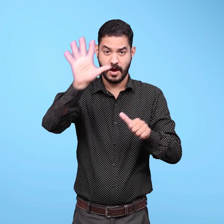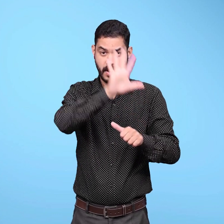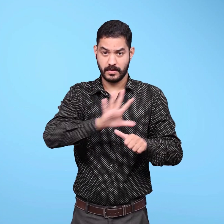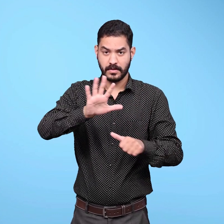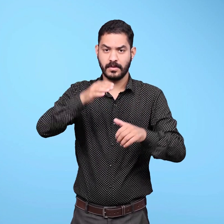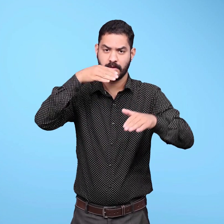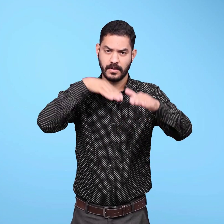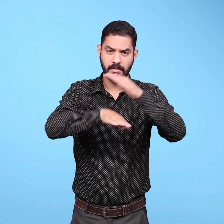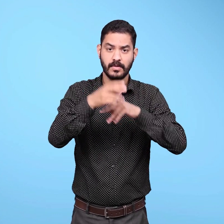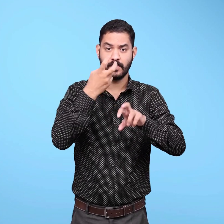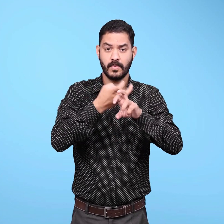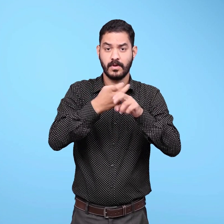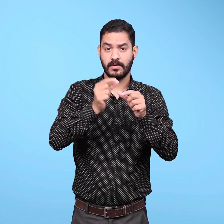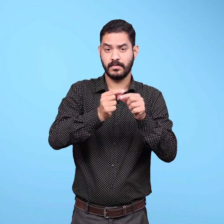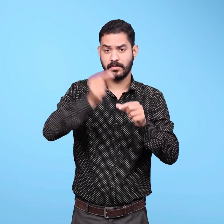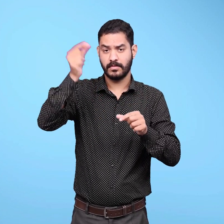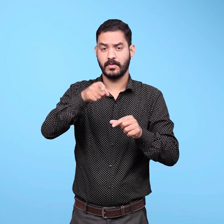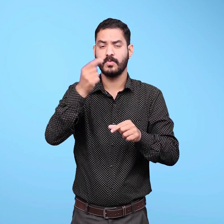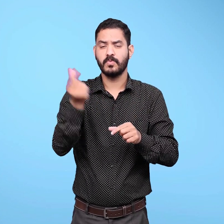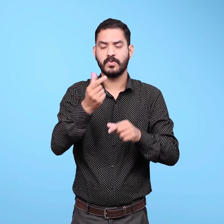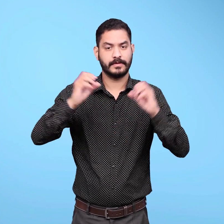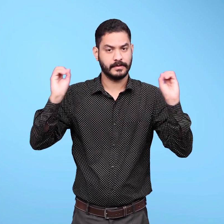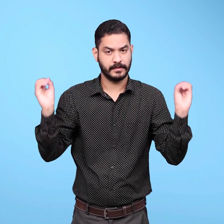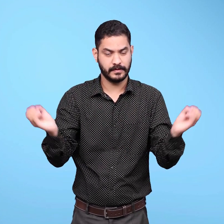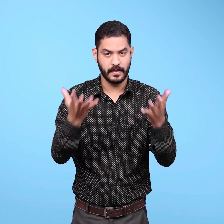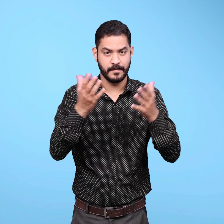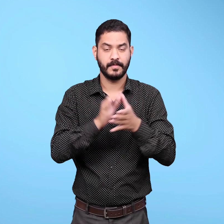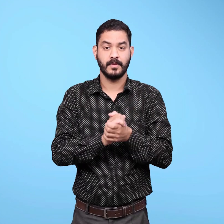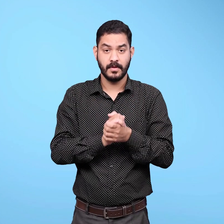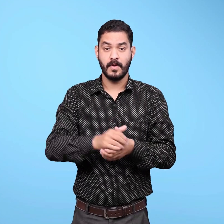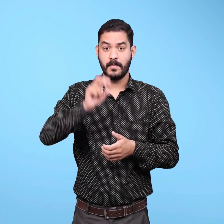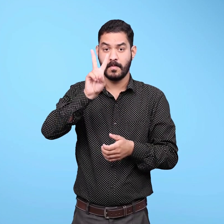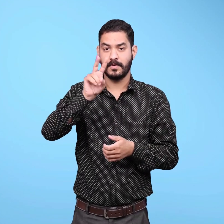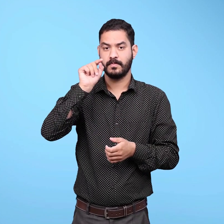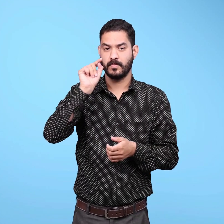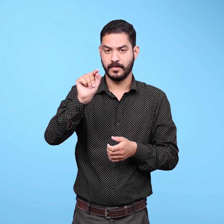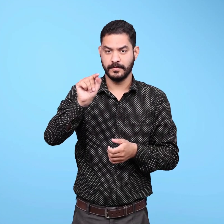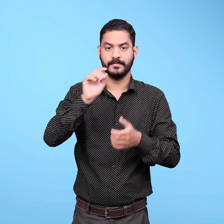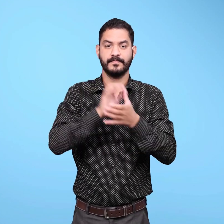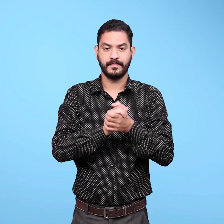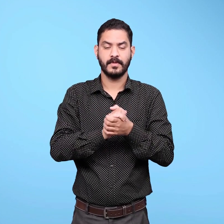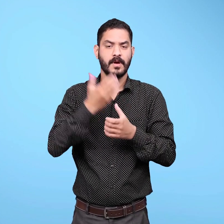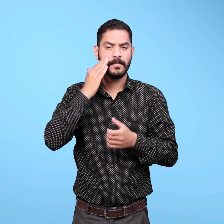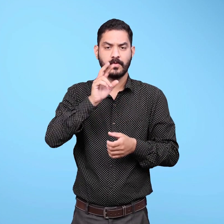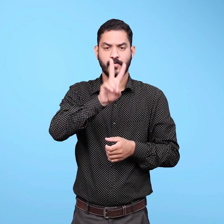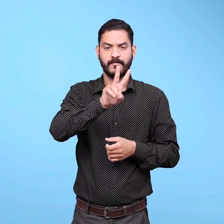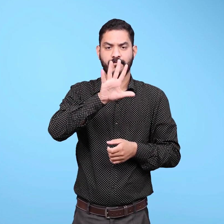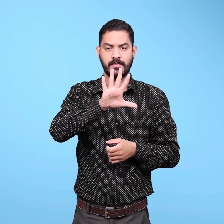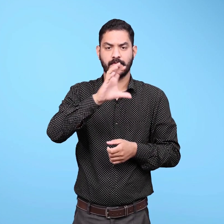subcontinent, about 3,000 years ago. Increase in the use of iron,